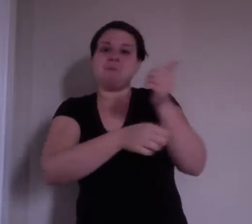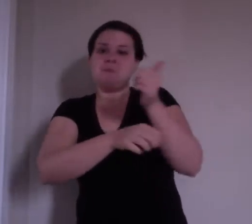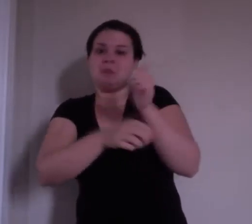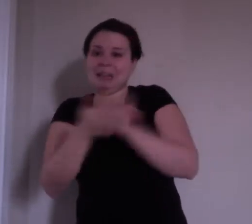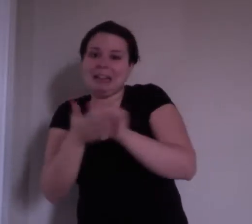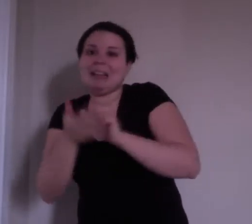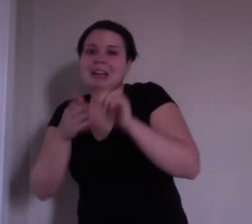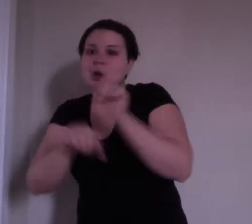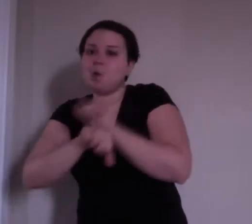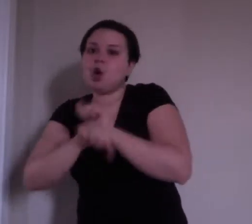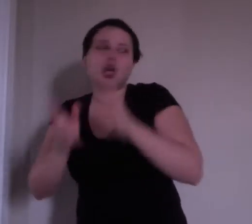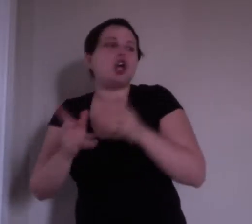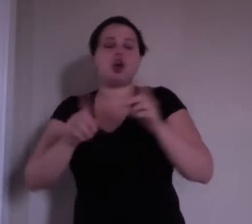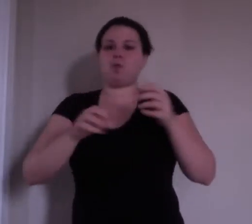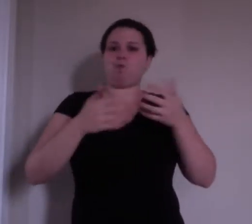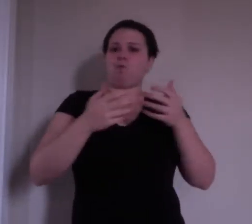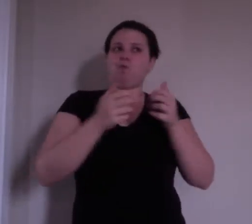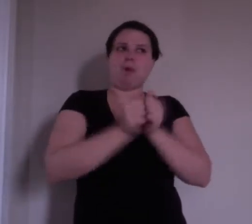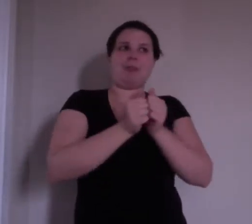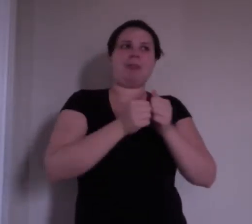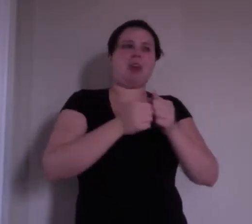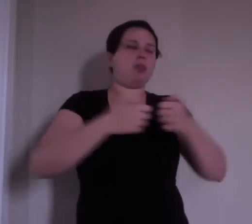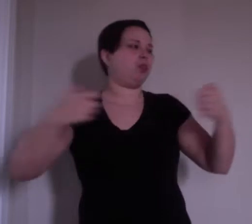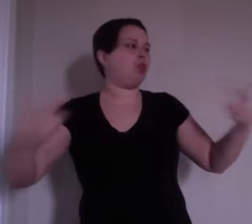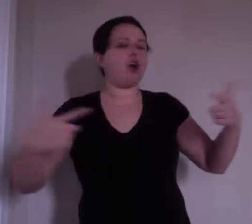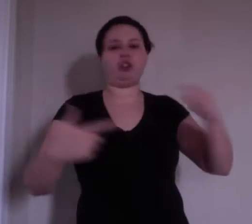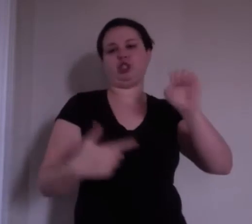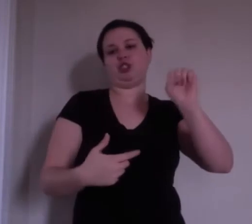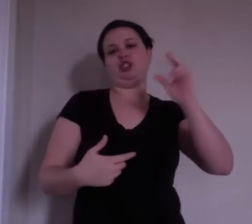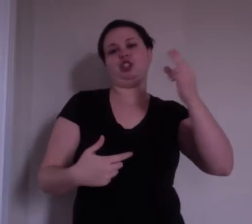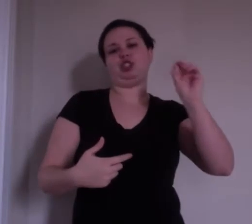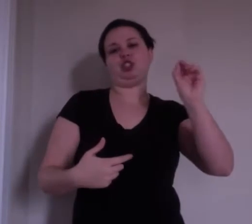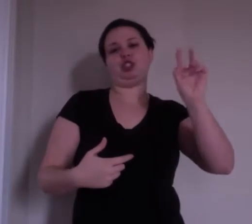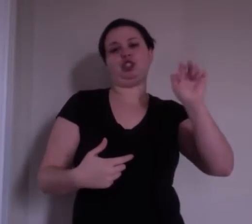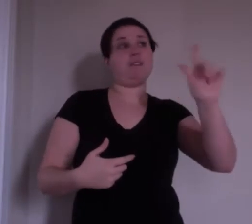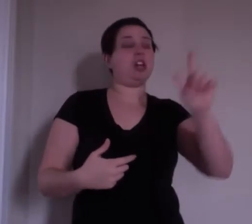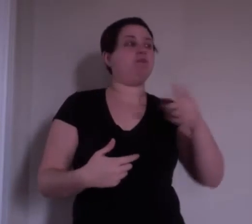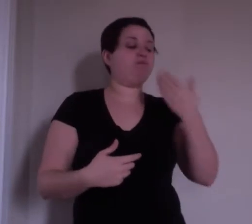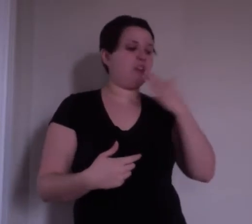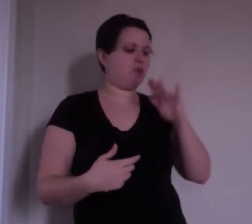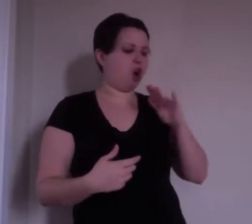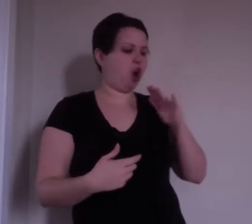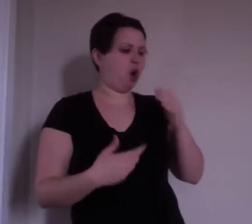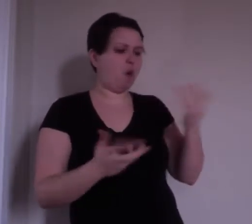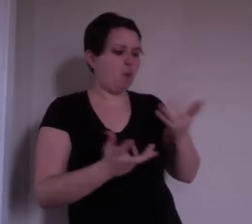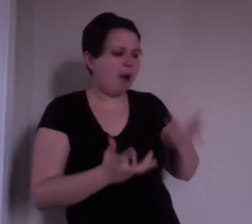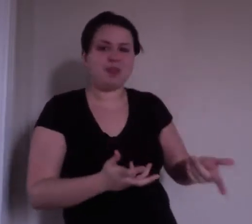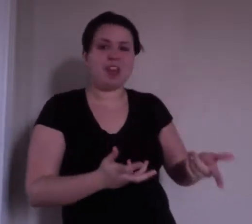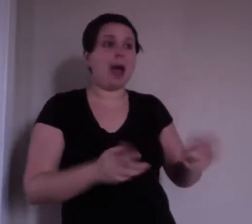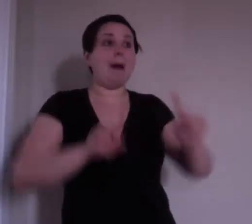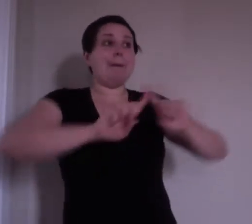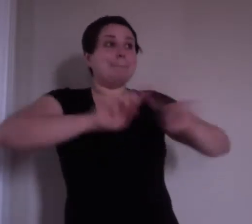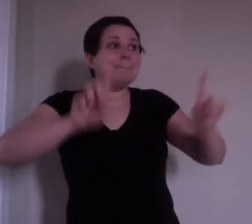idea what this little alien thing was, but instinctively I threw myself on top of it, screaming, "No, no, no, no, no,